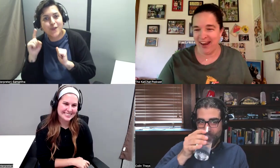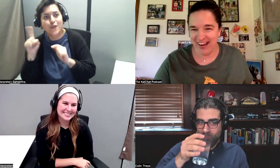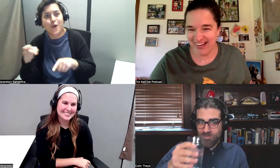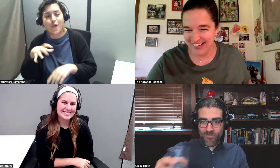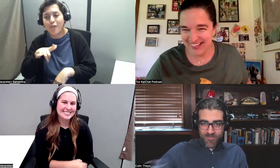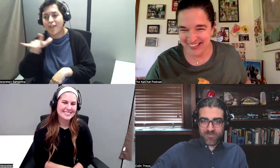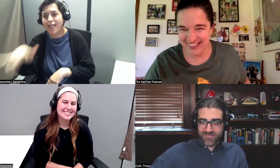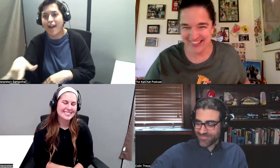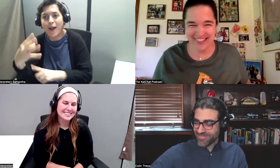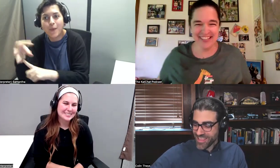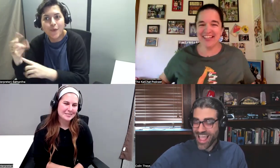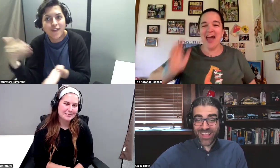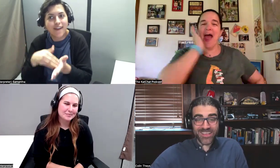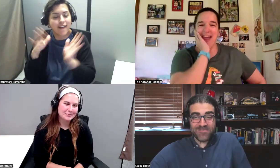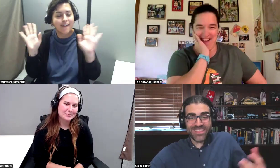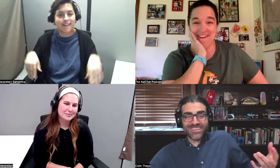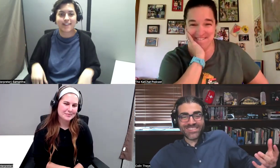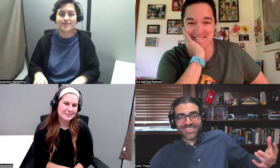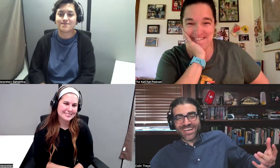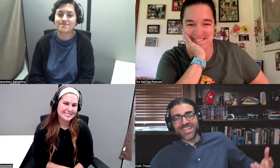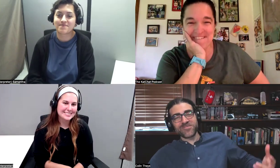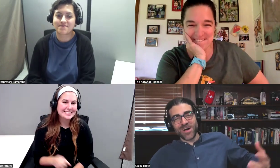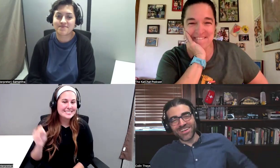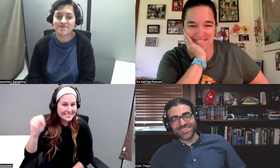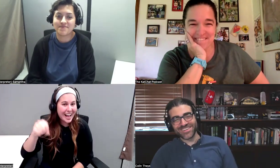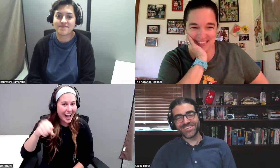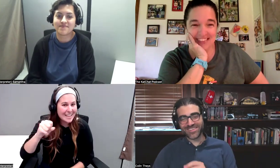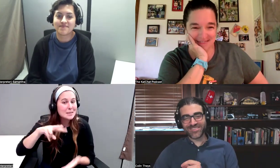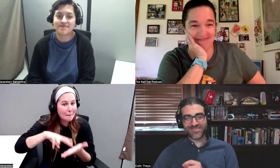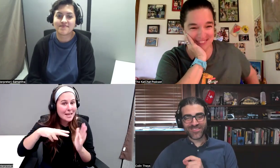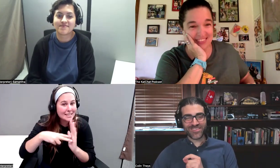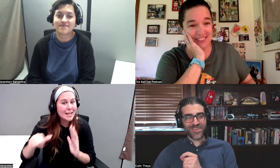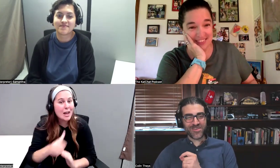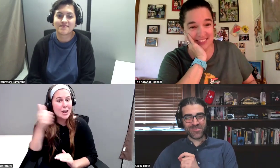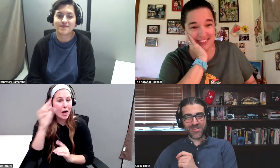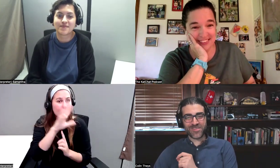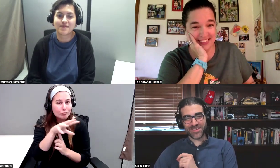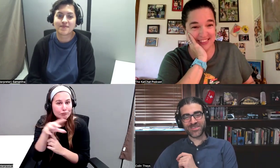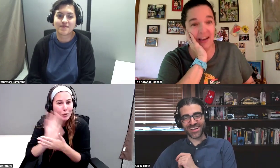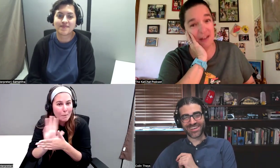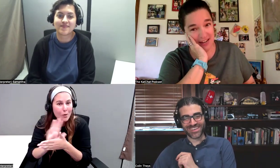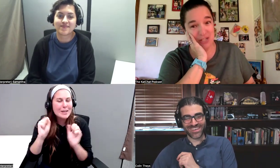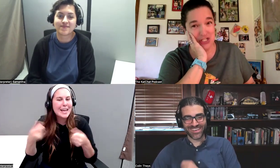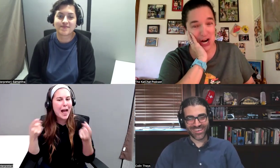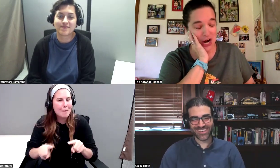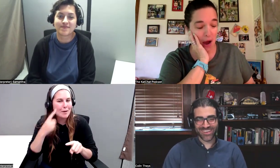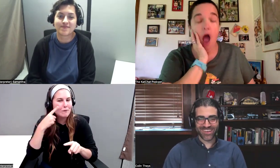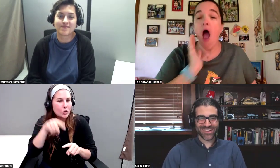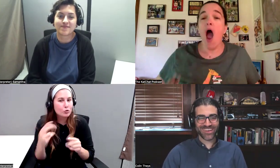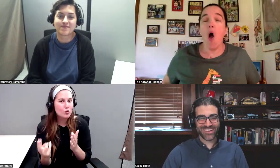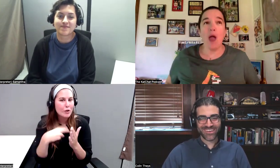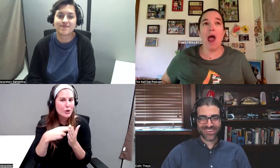there. Yeah, it'll mean there's another one for you to review in the future. For